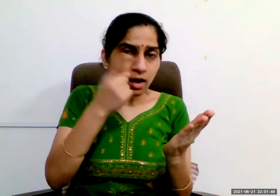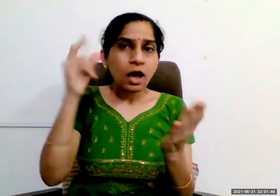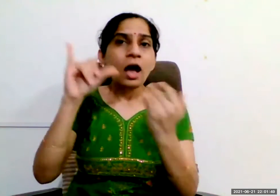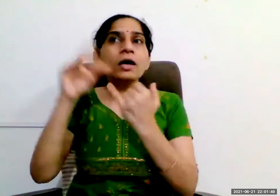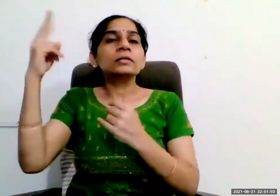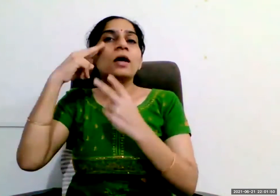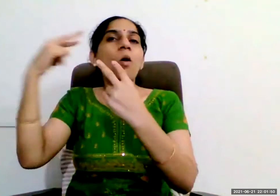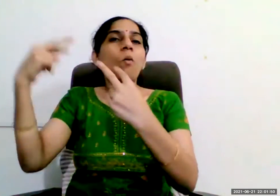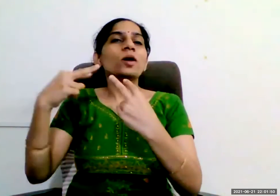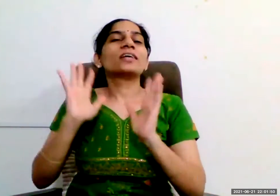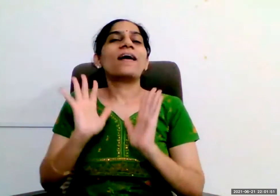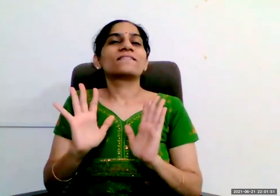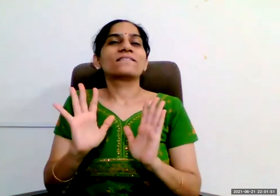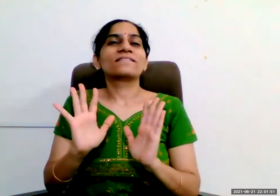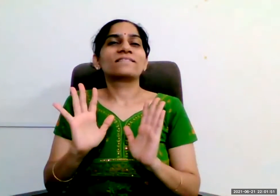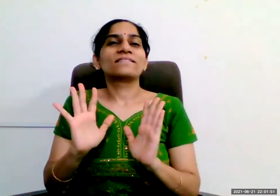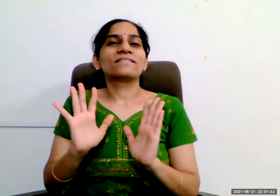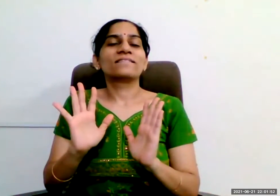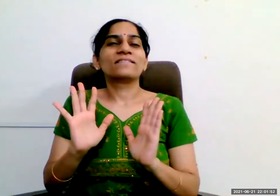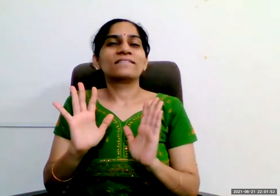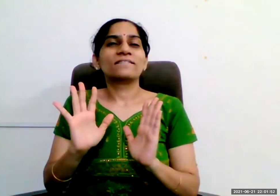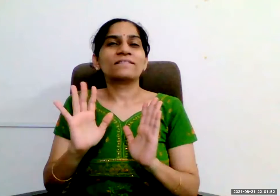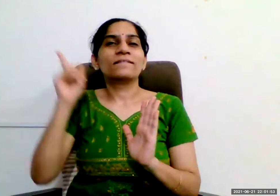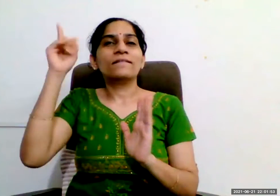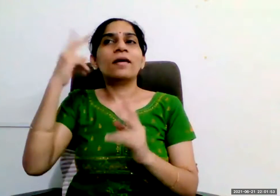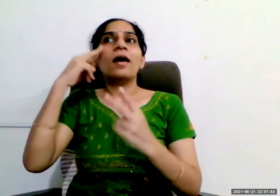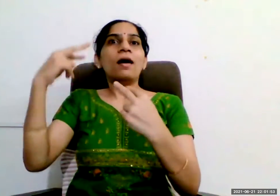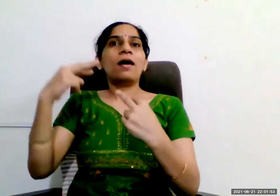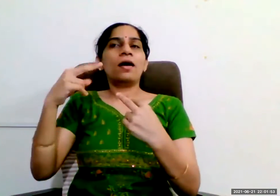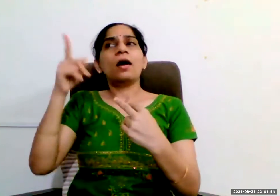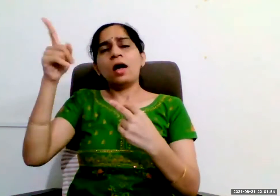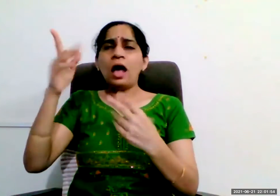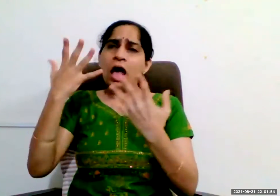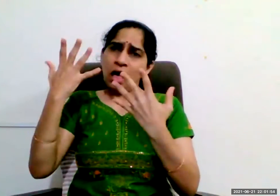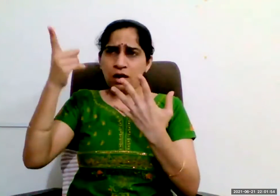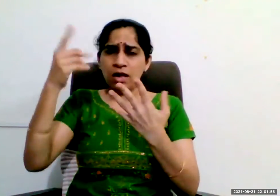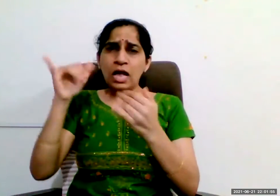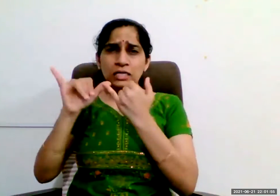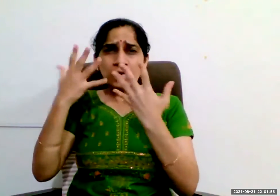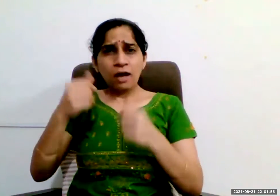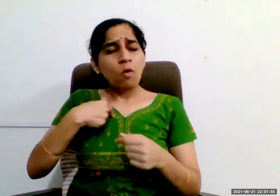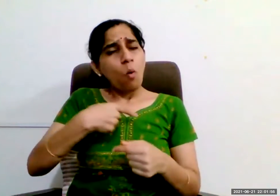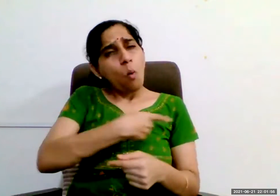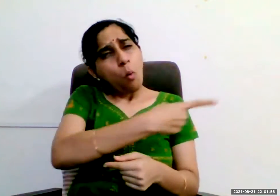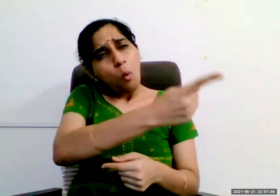Okay, so Krishna actually is protecting everybody entirely. He even protects